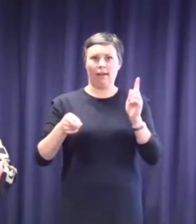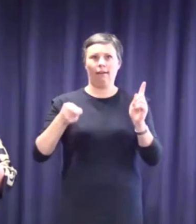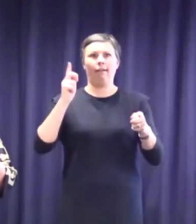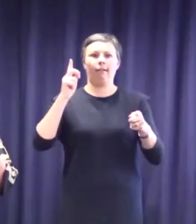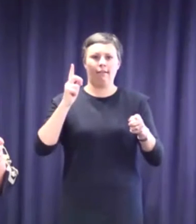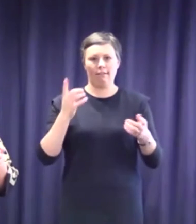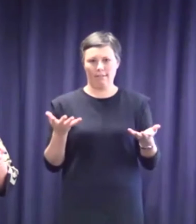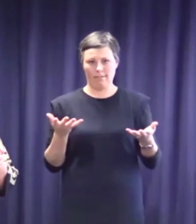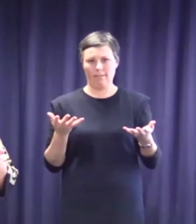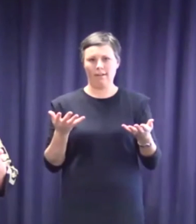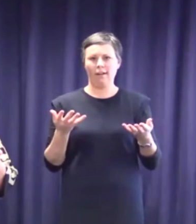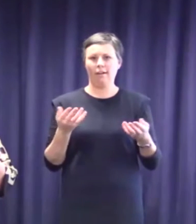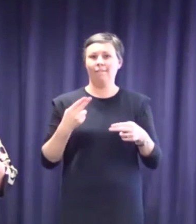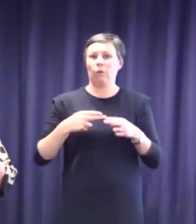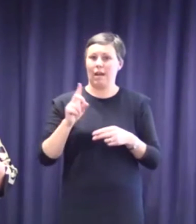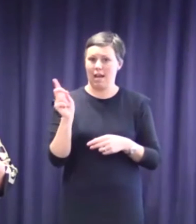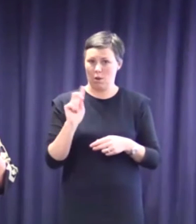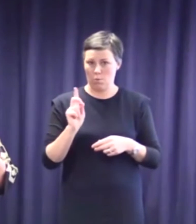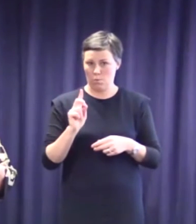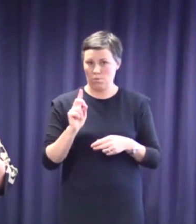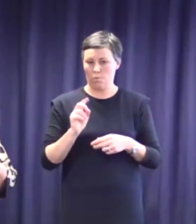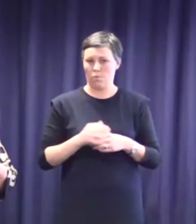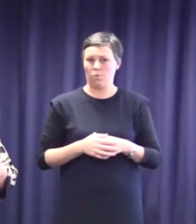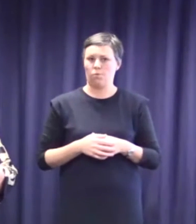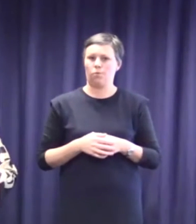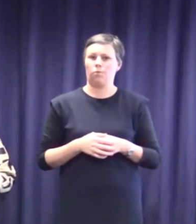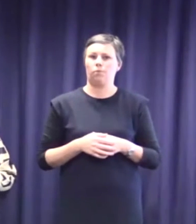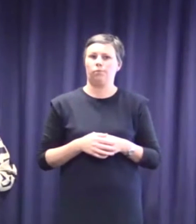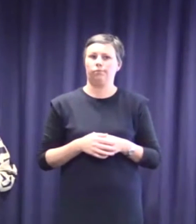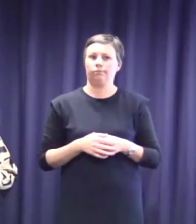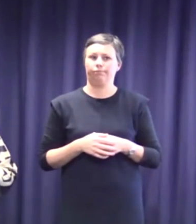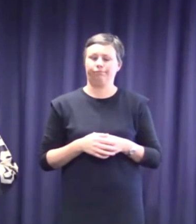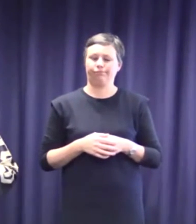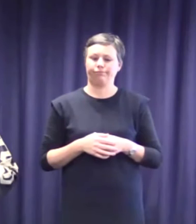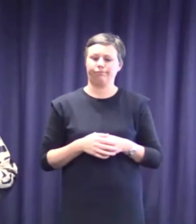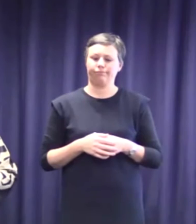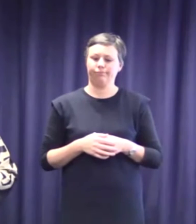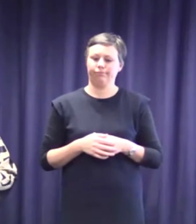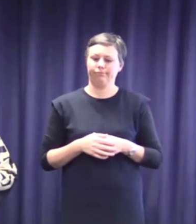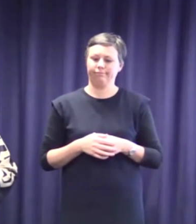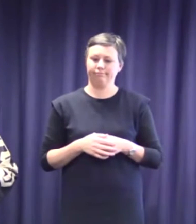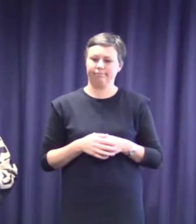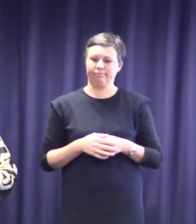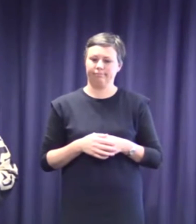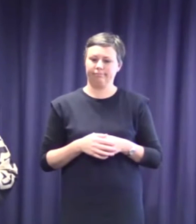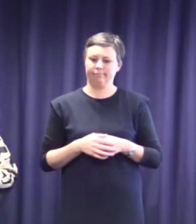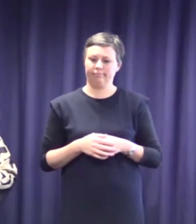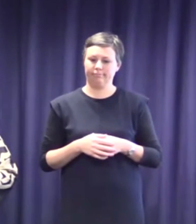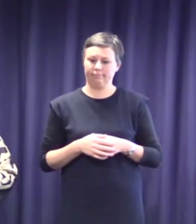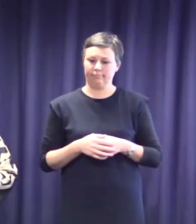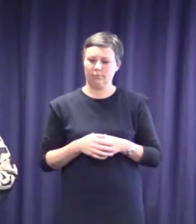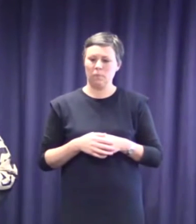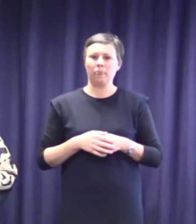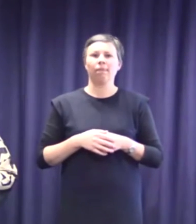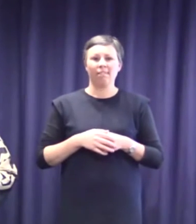at least for the short term. We have been advised that the extreme